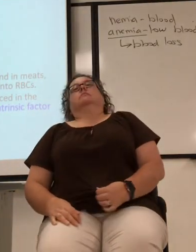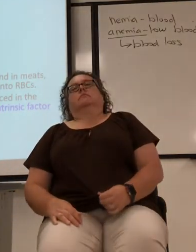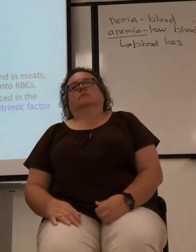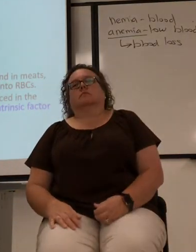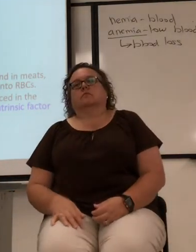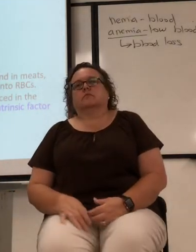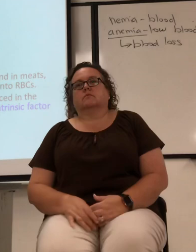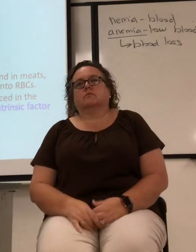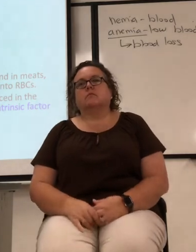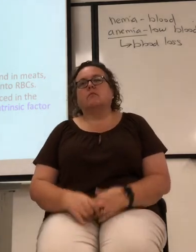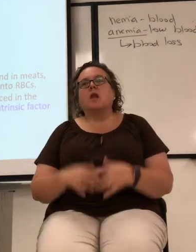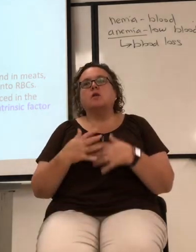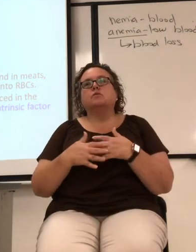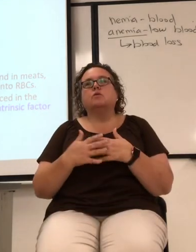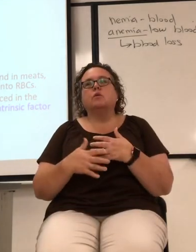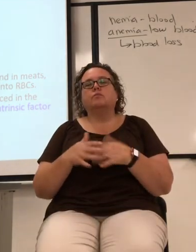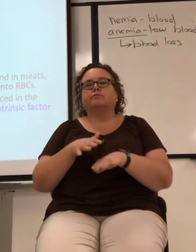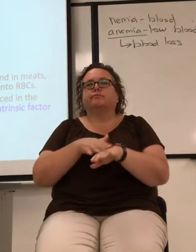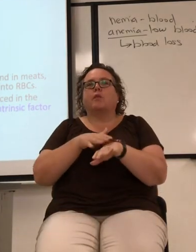be nutritional.